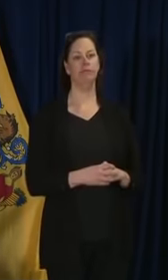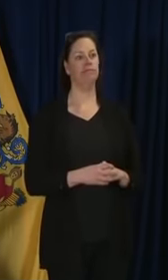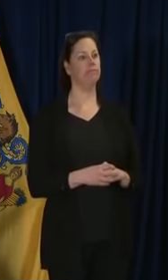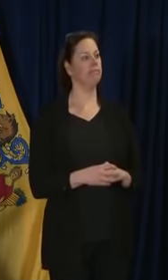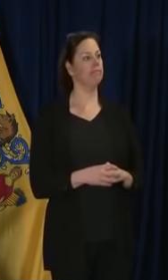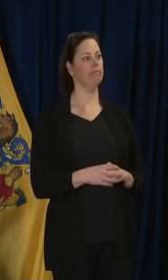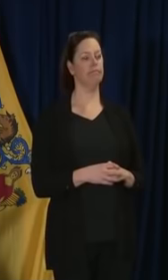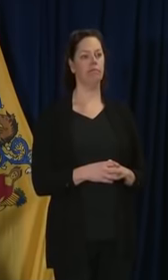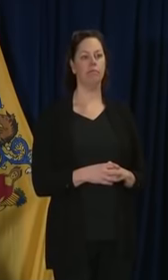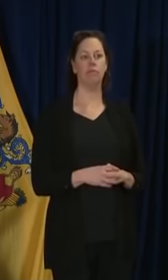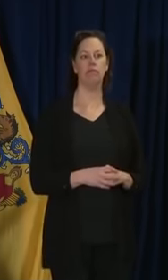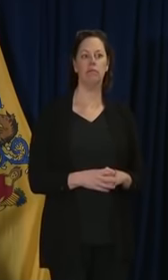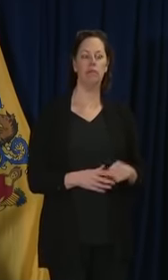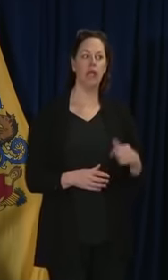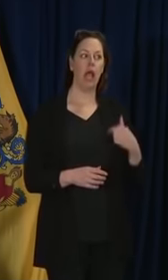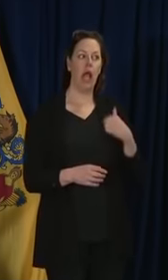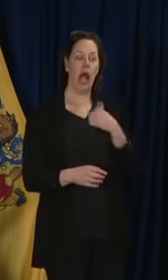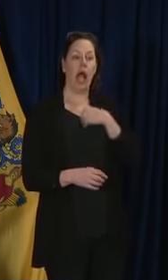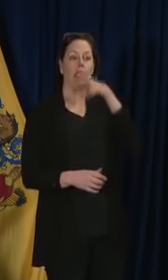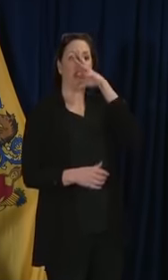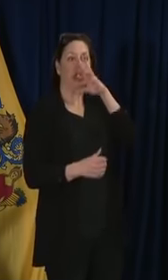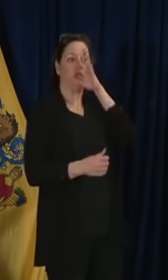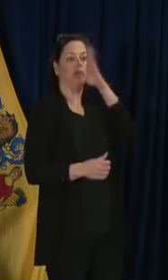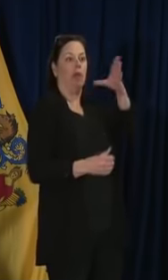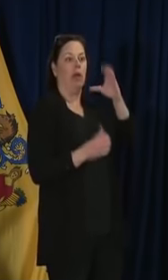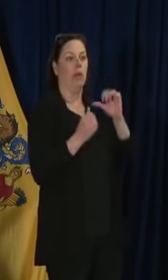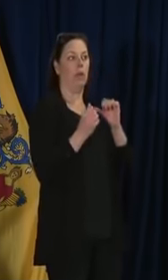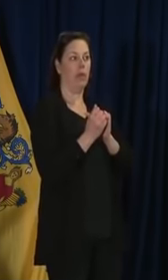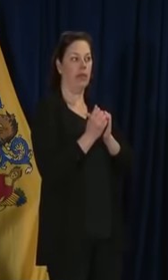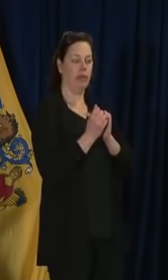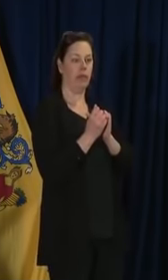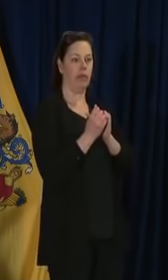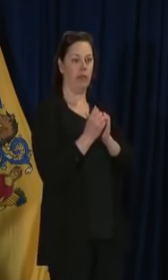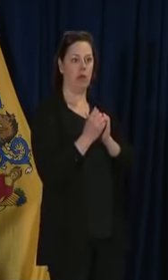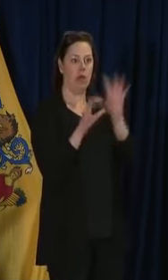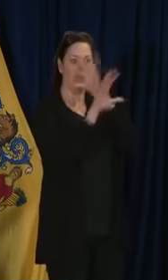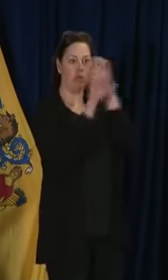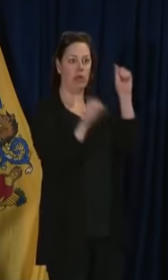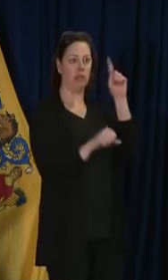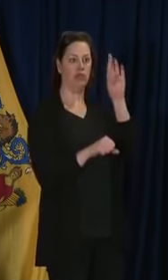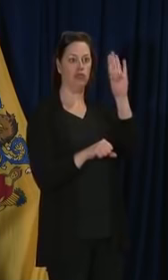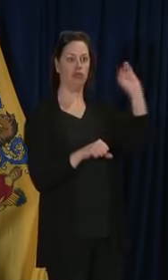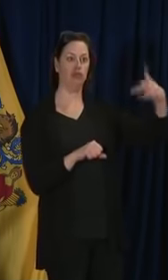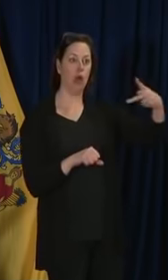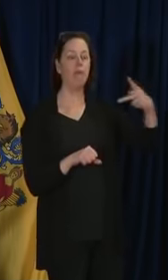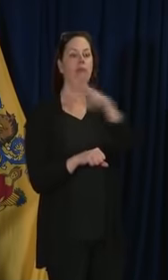Before I conclude, I had the opportunity to speak directly a short while ago with President Trump and Vice